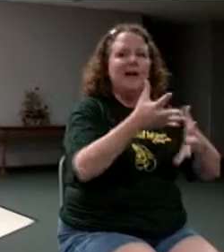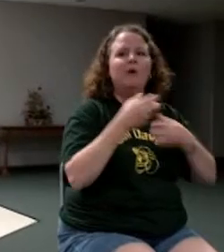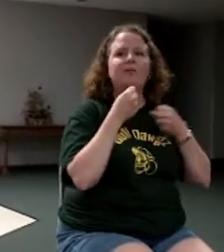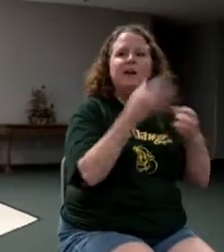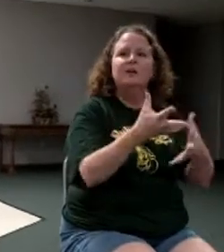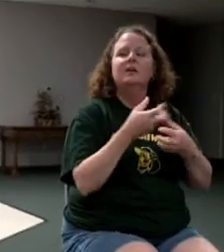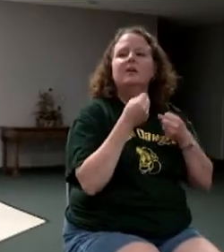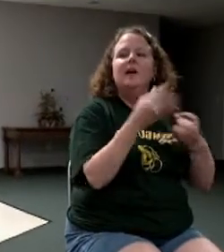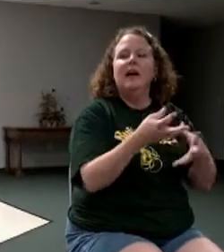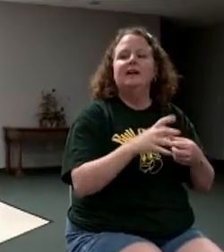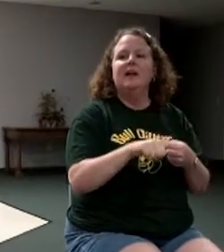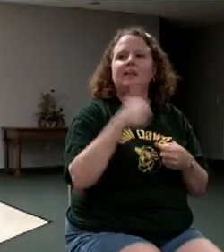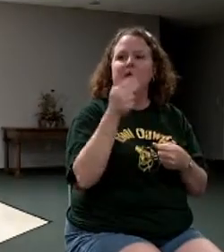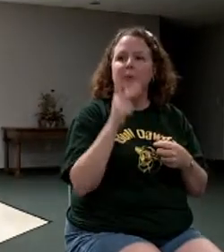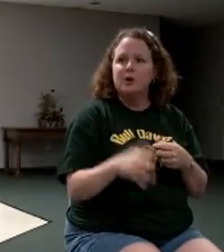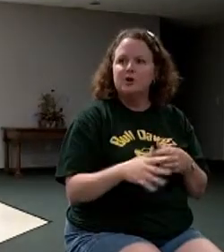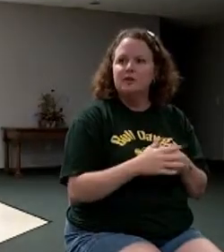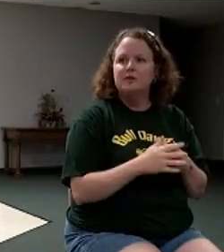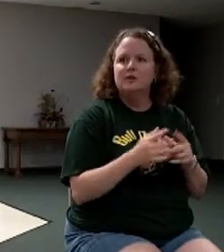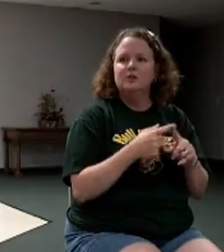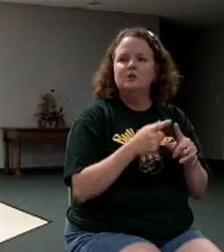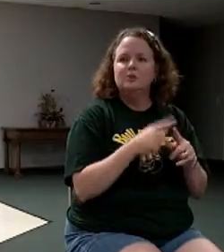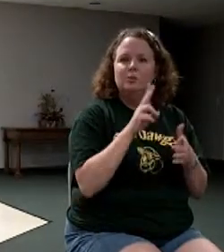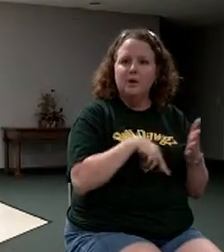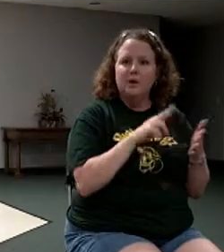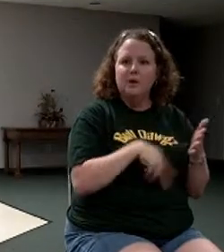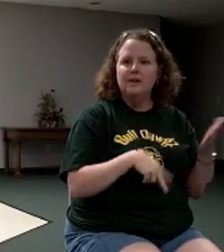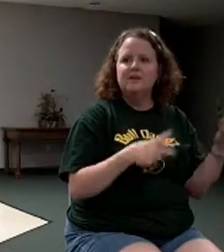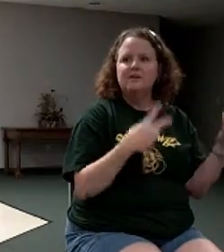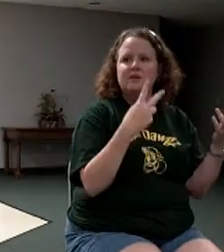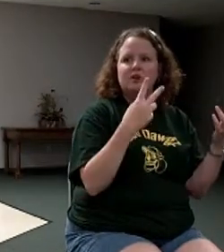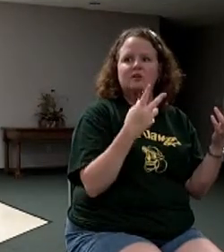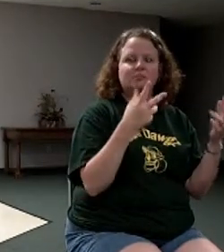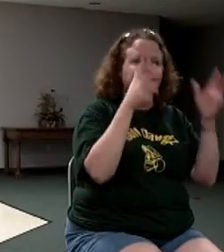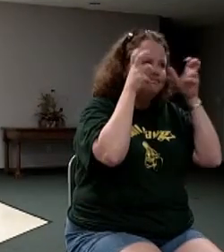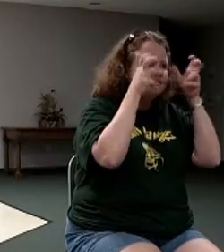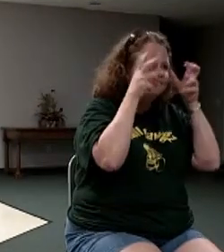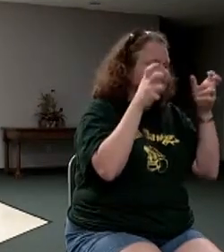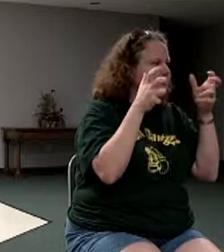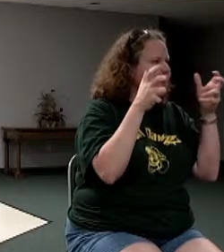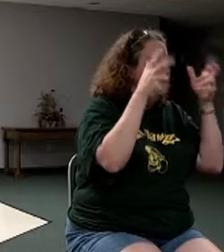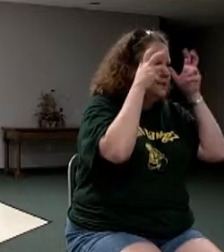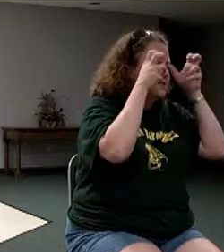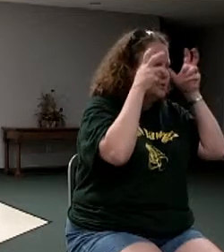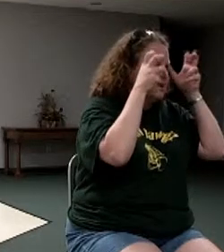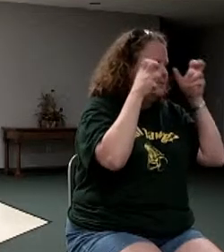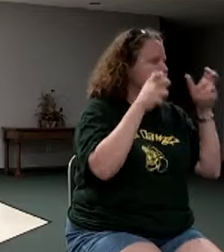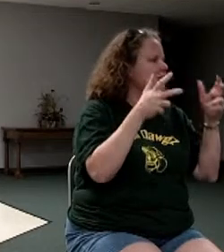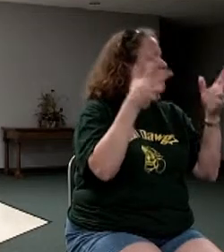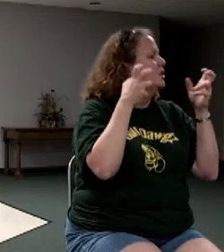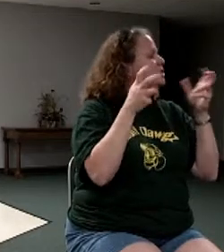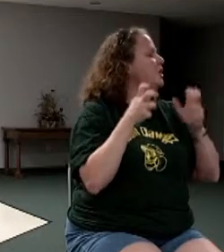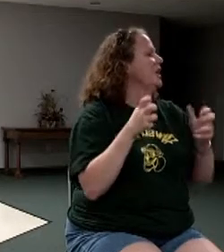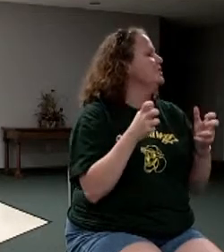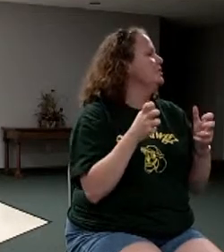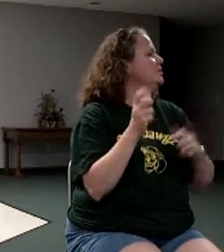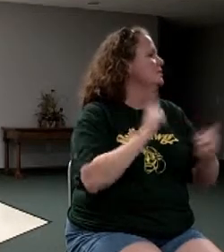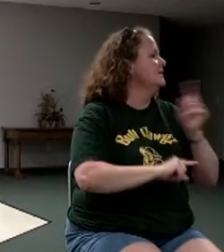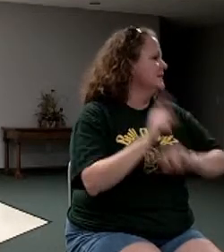out there and getting the other person to read what it is that you're trying to, this is receptive skills, trying to